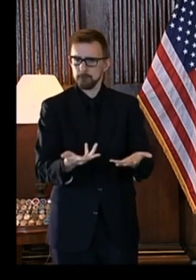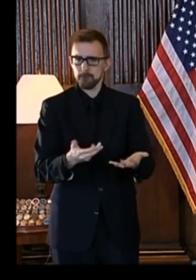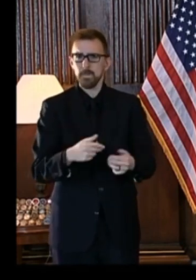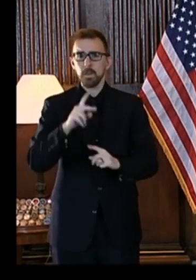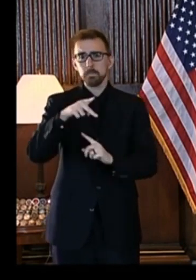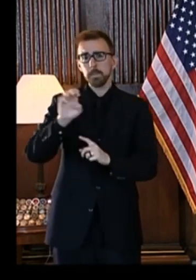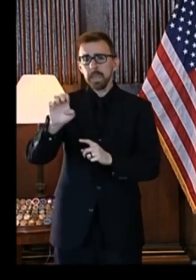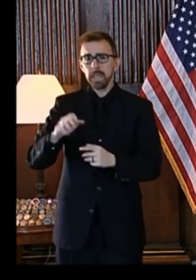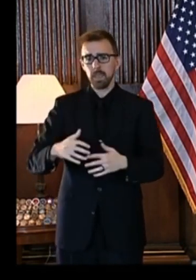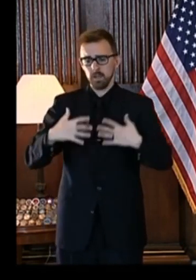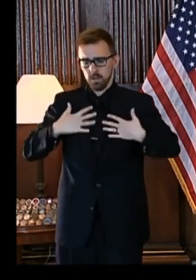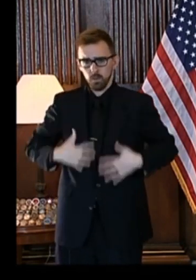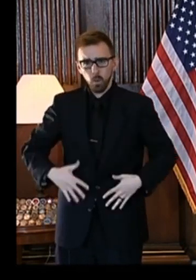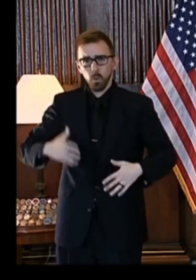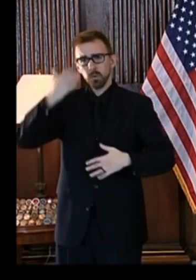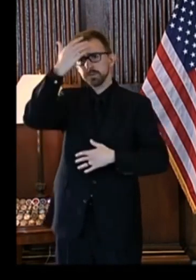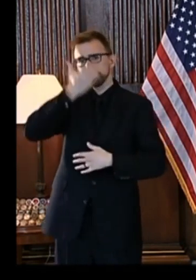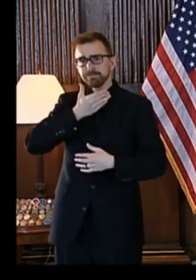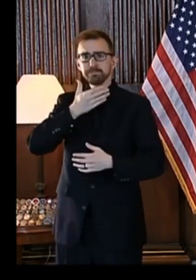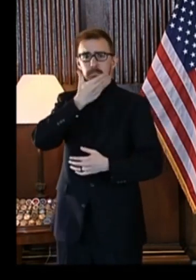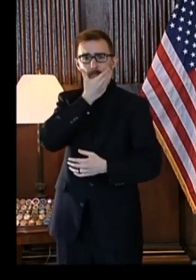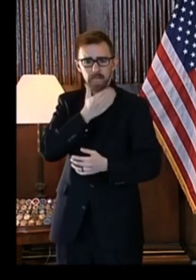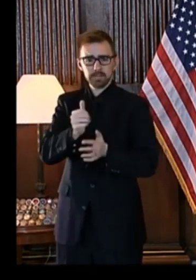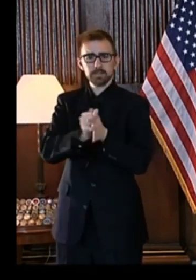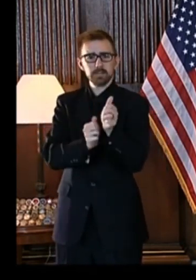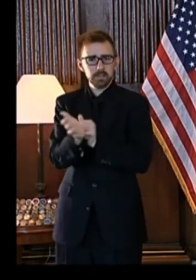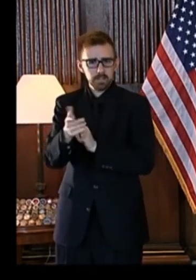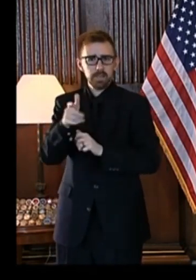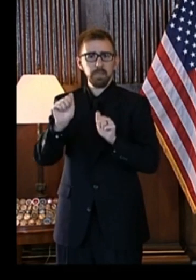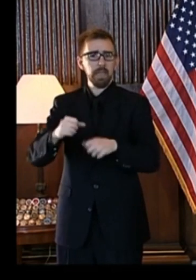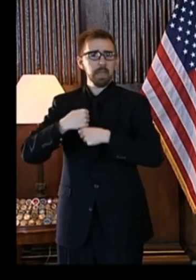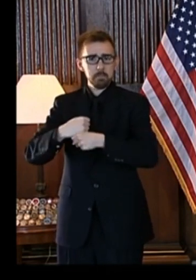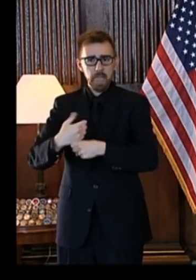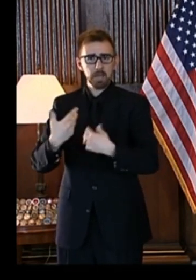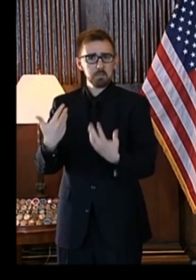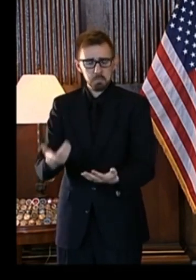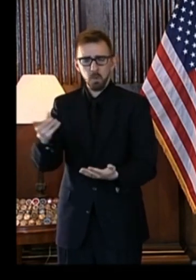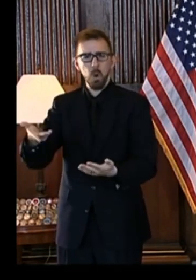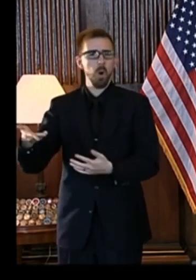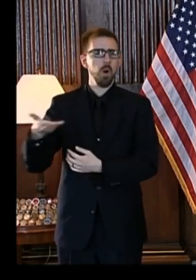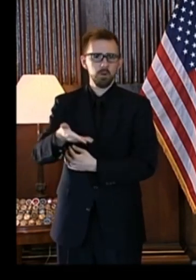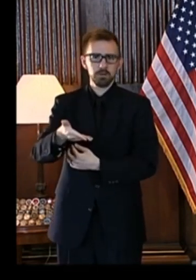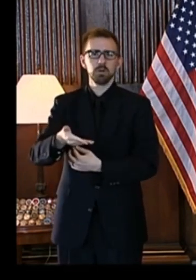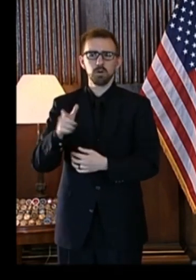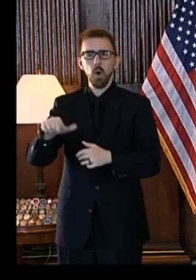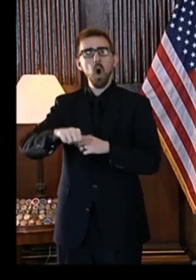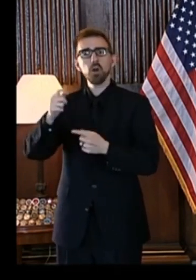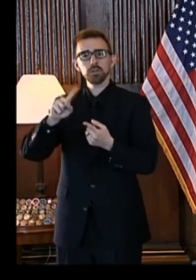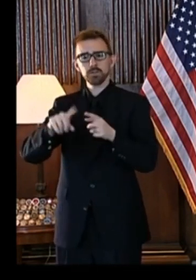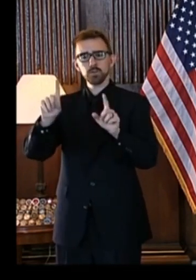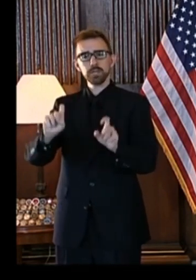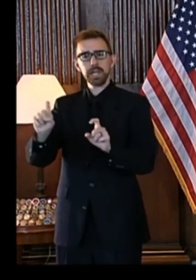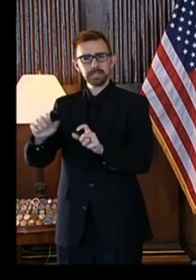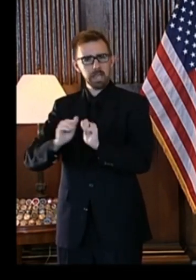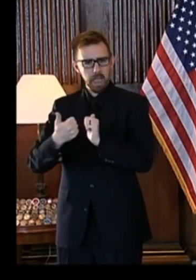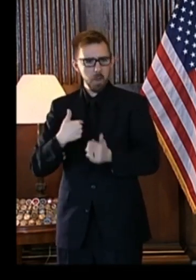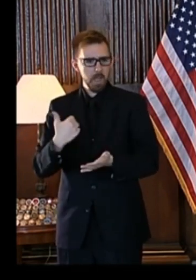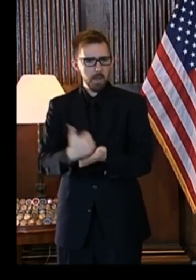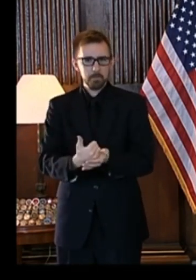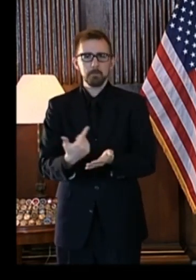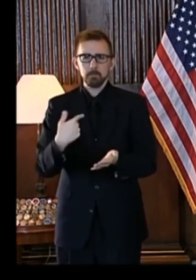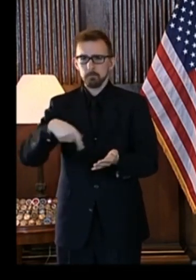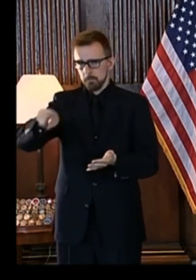PPE, the garments for emergency personnel, whether we can make the masks, whether we can figure out other alternatives to testing. Everybody's trying